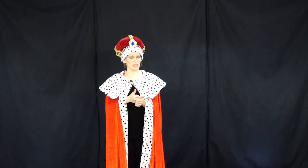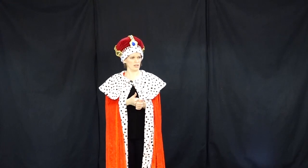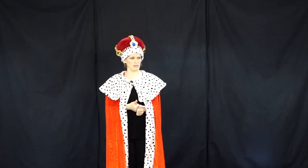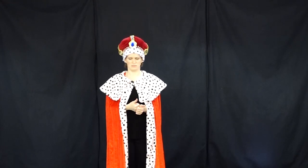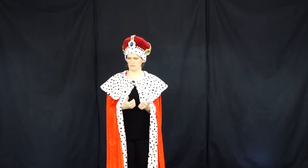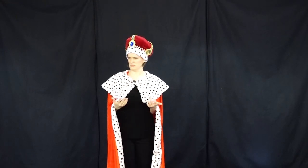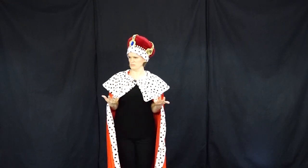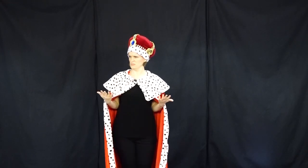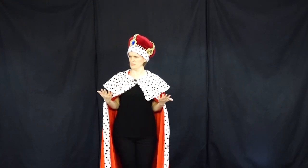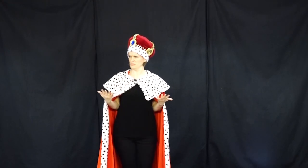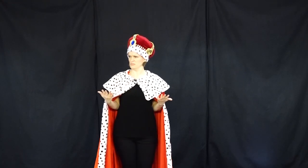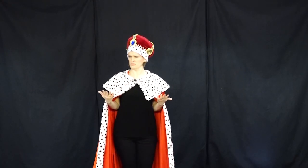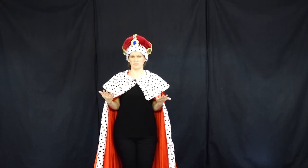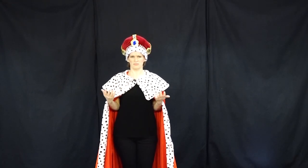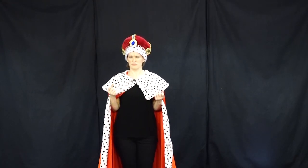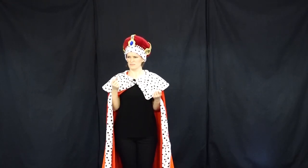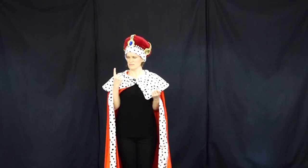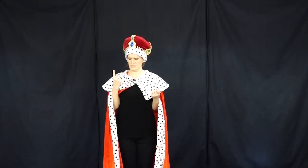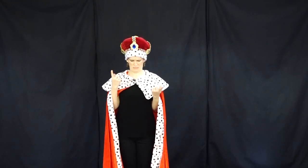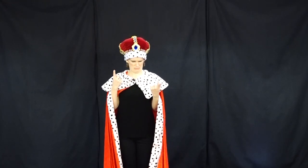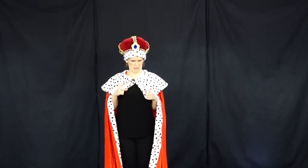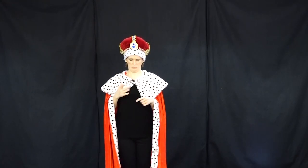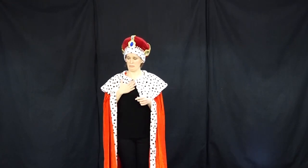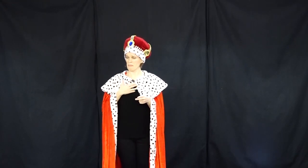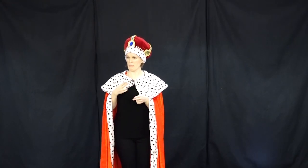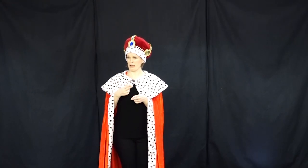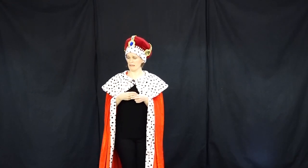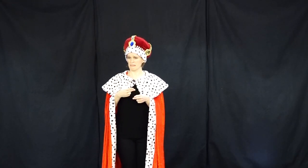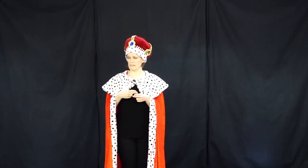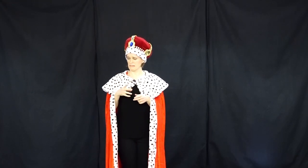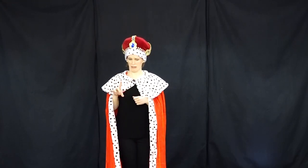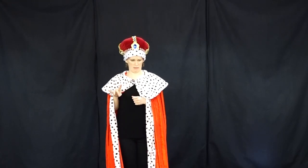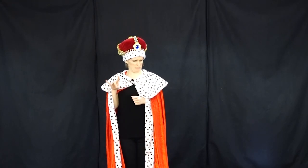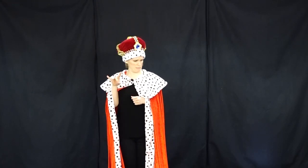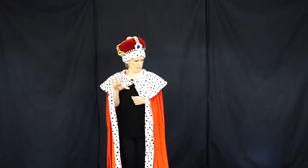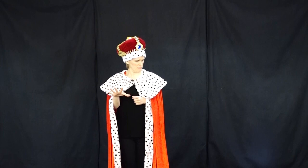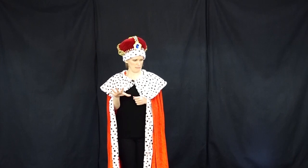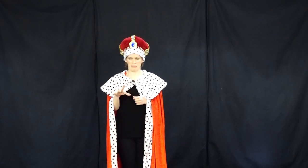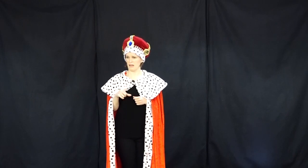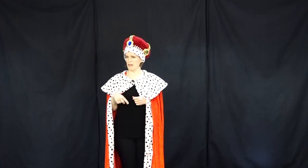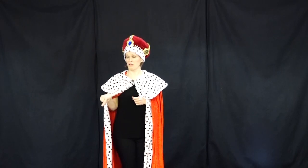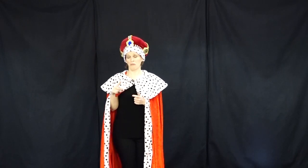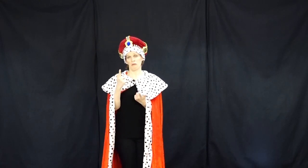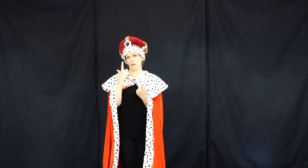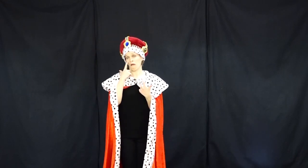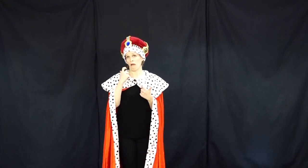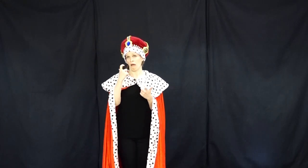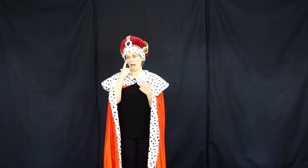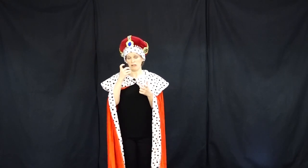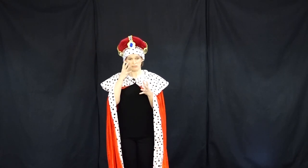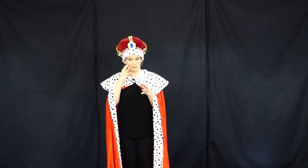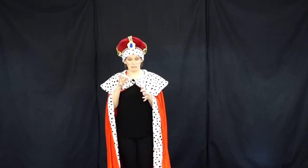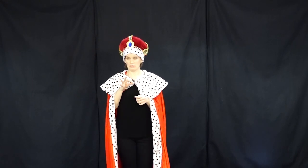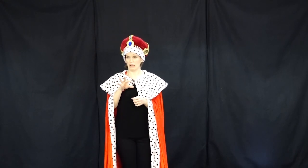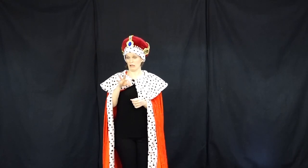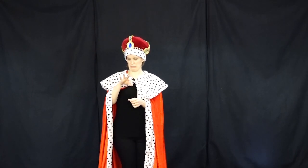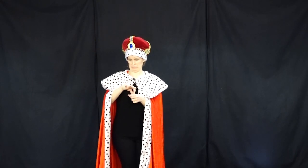pay. You cry in your tea, which you hurl in the sea when you see me